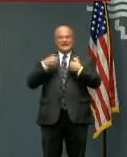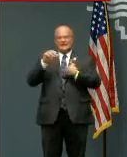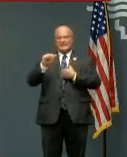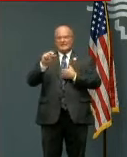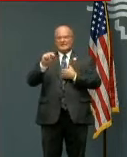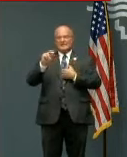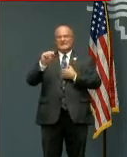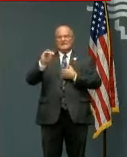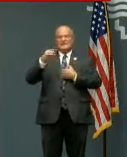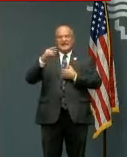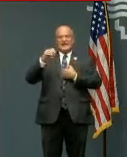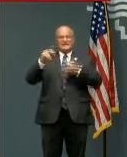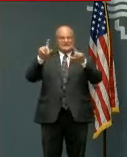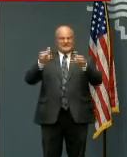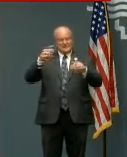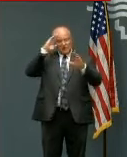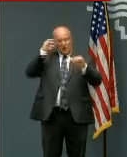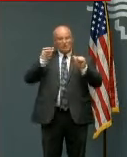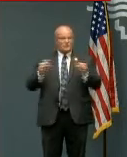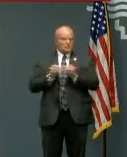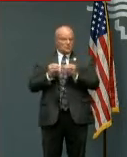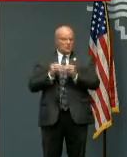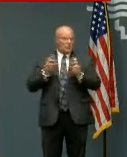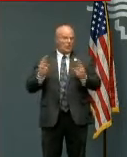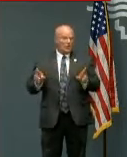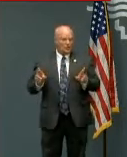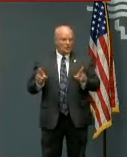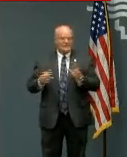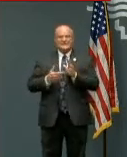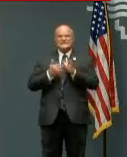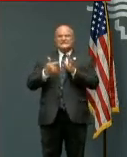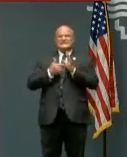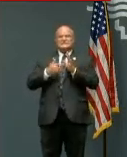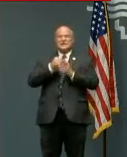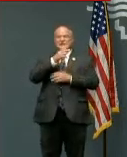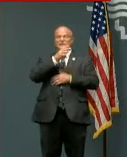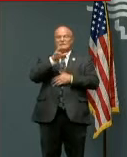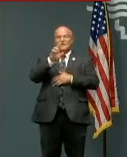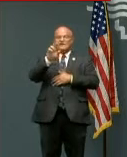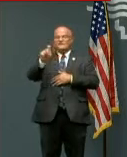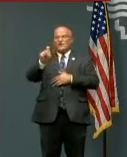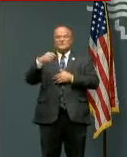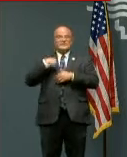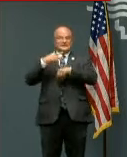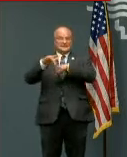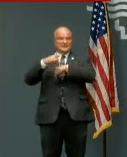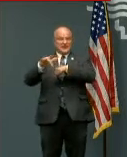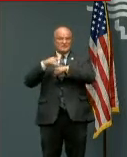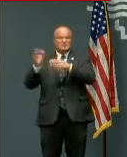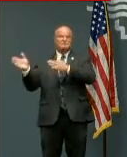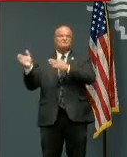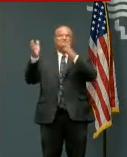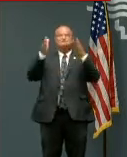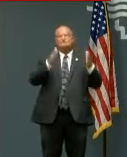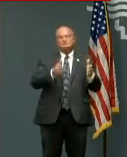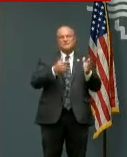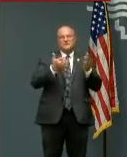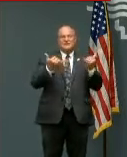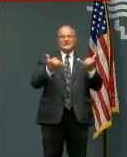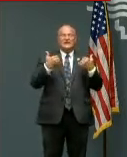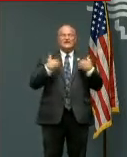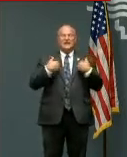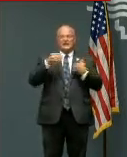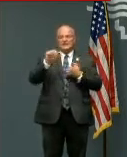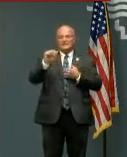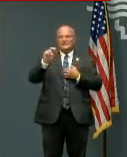test. We hope that we can do more of those. Sometimes the pharmacy has that available, and we now have